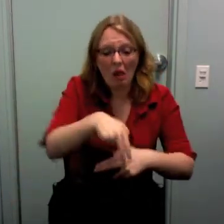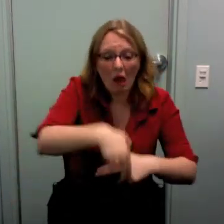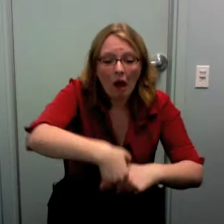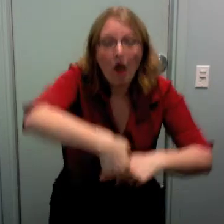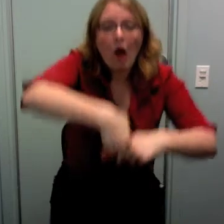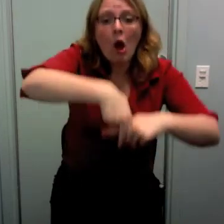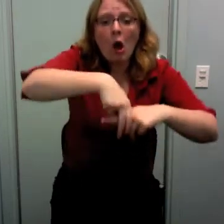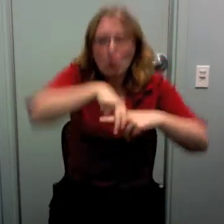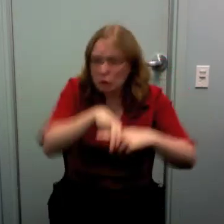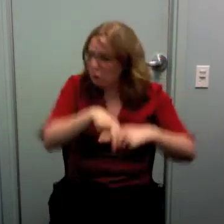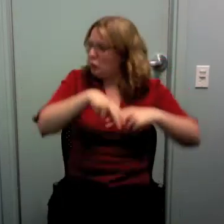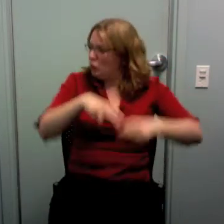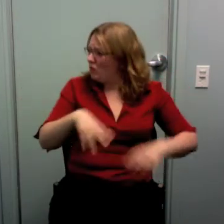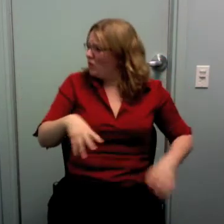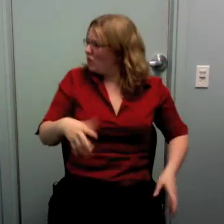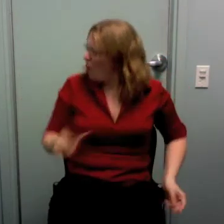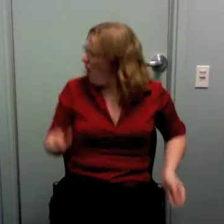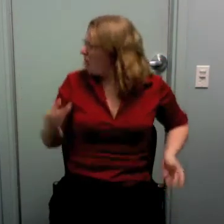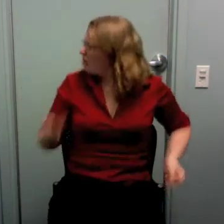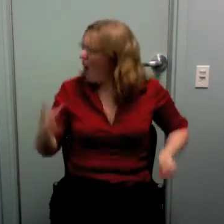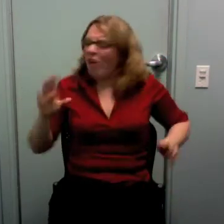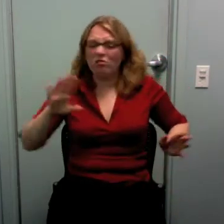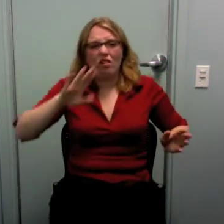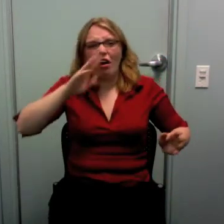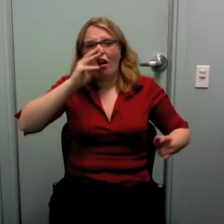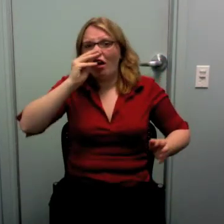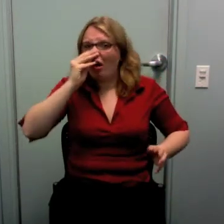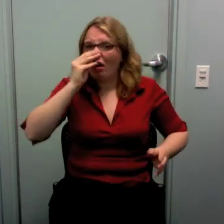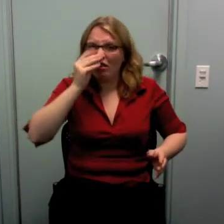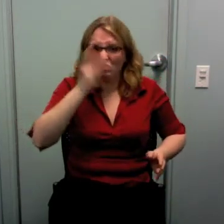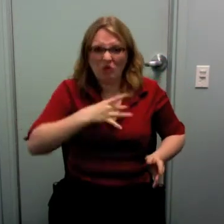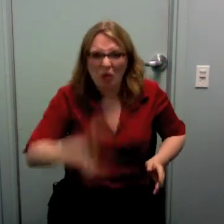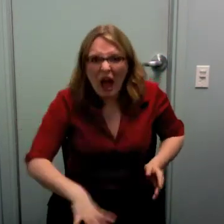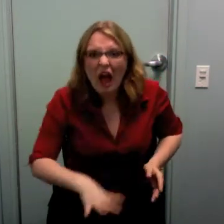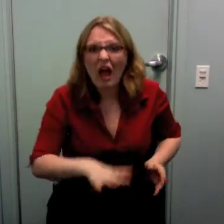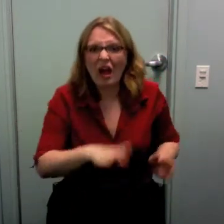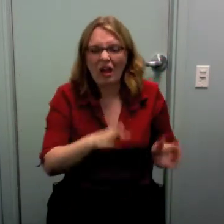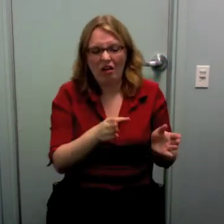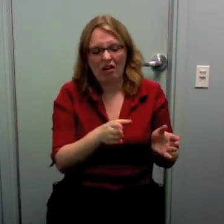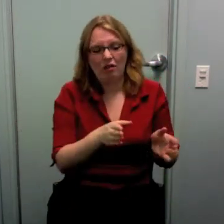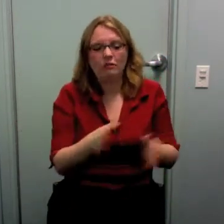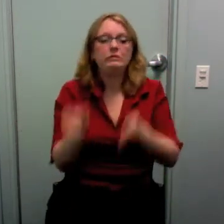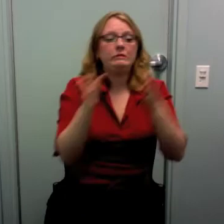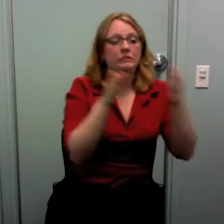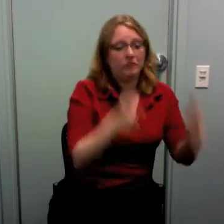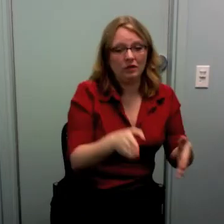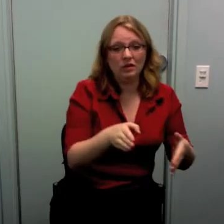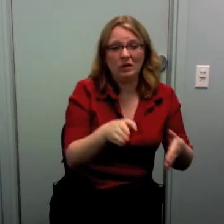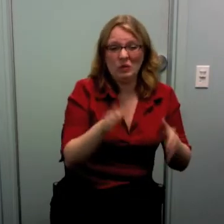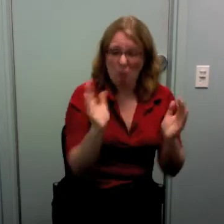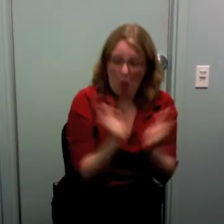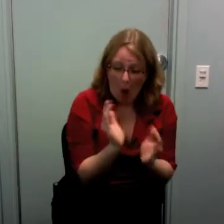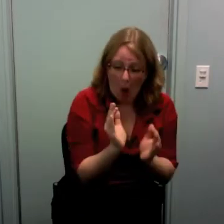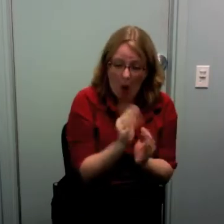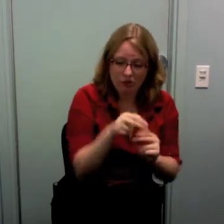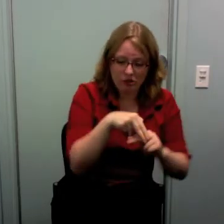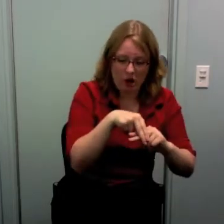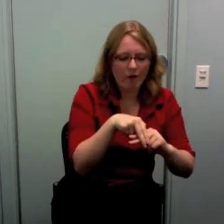And then she sat down in the chair of the little small wee bear, and that was neither too hard nor too soft,